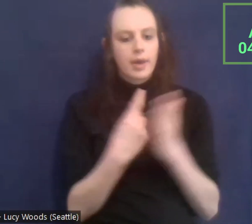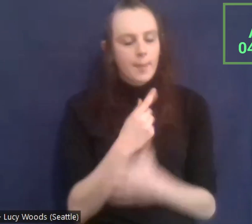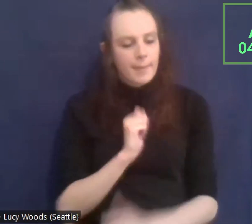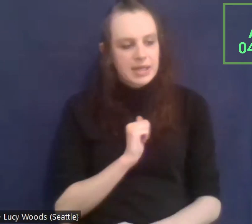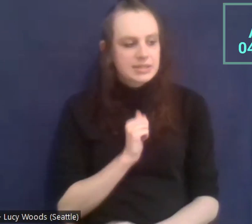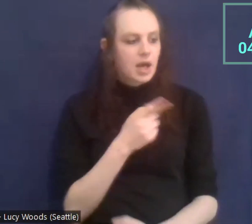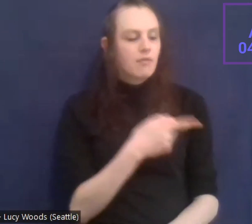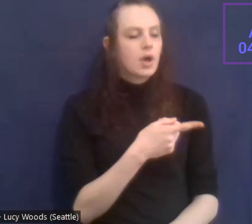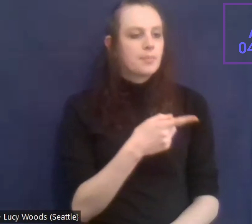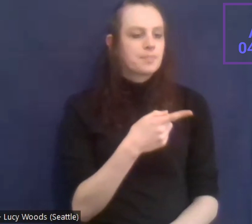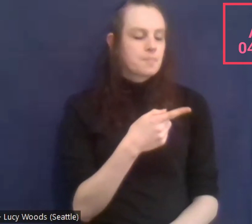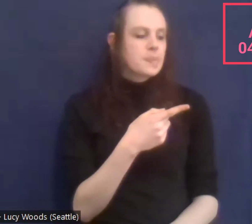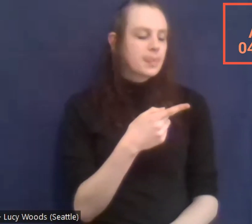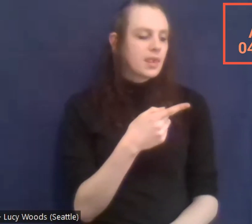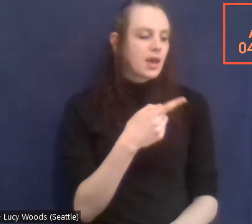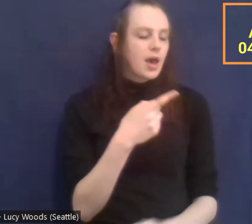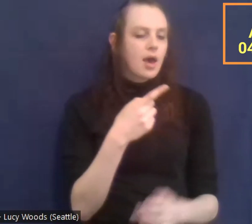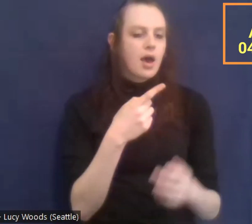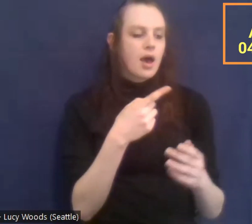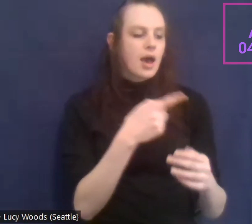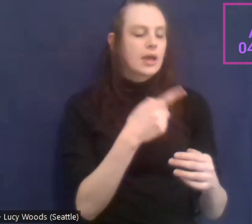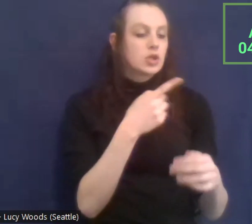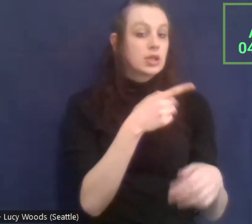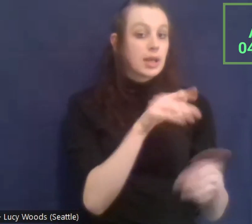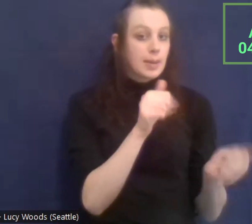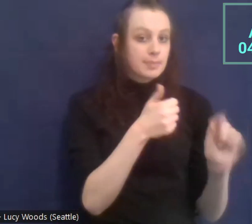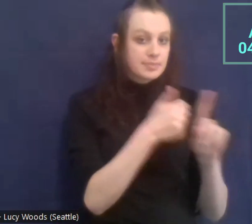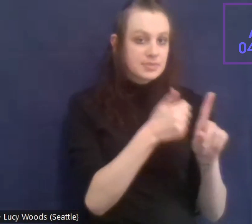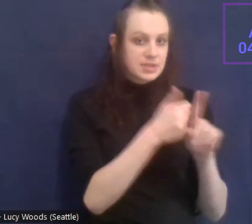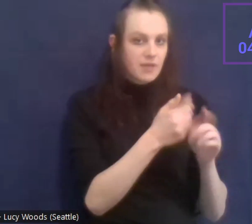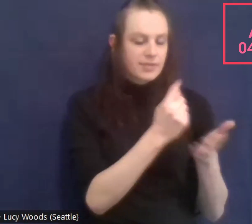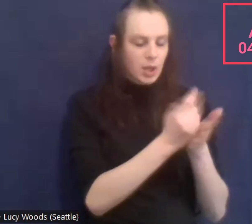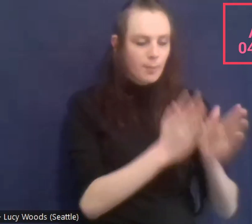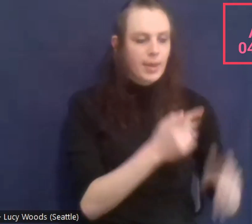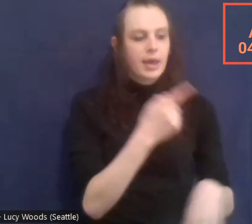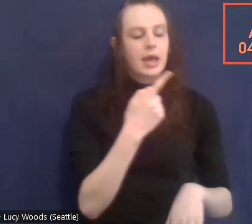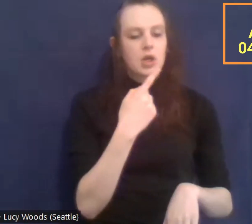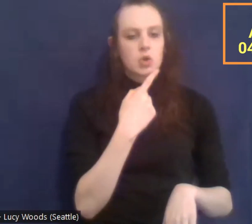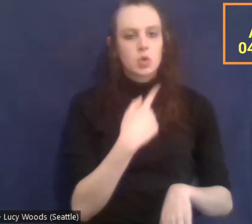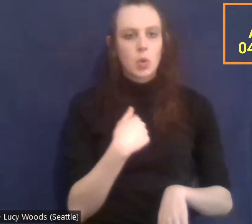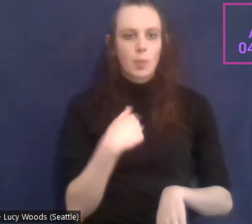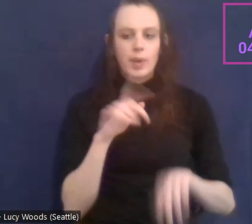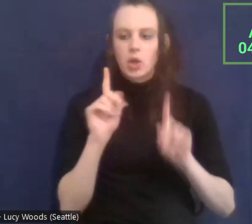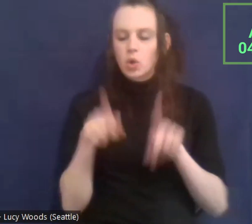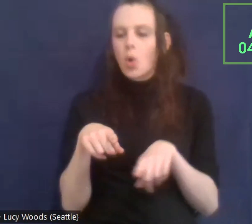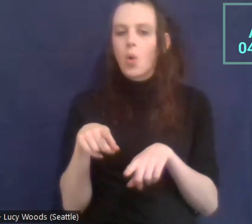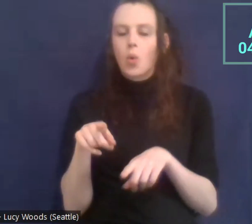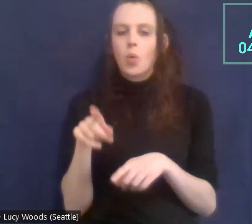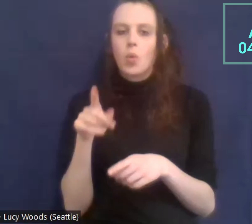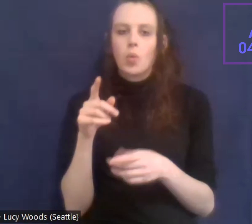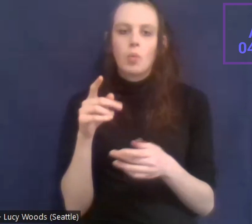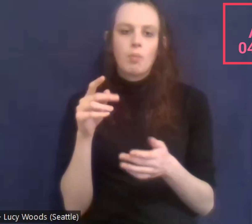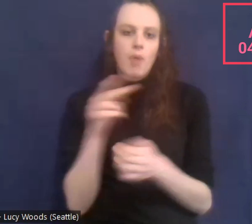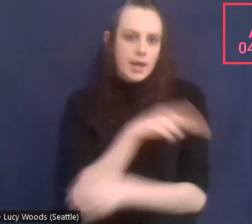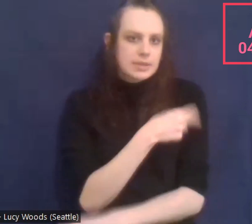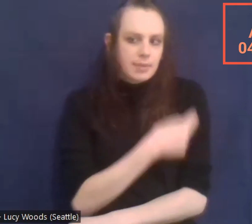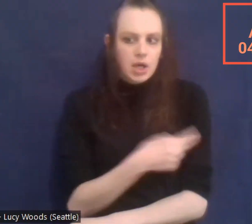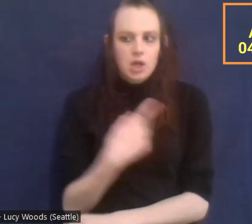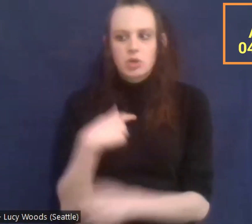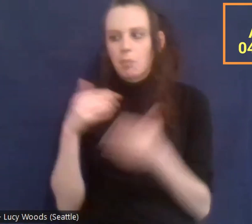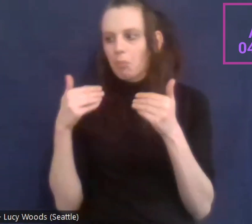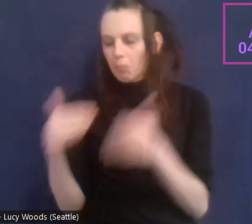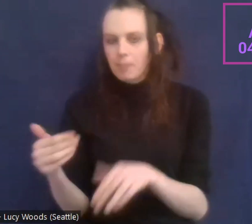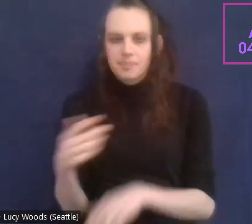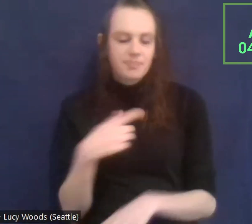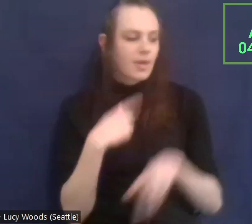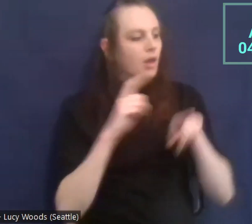go to the psychiatric crisis center, so I did. I got out. That sponsor stopped calling me back. I kept bitching and moaning in